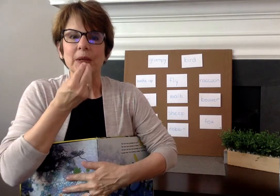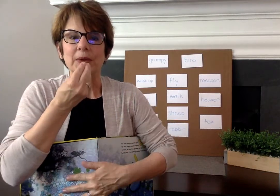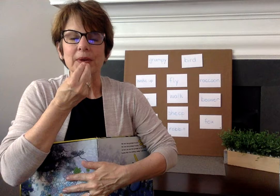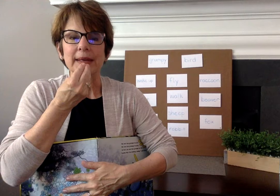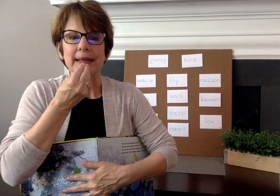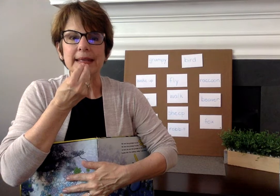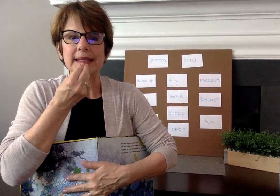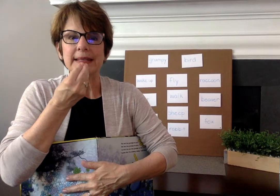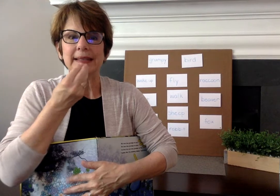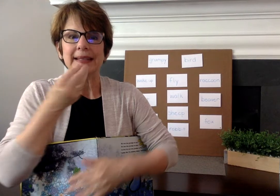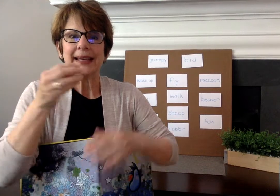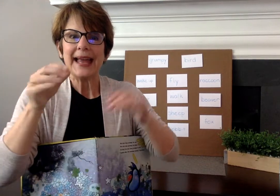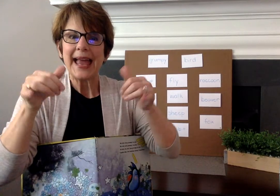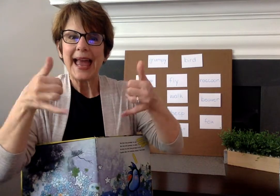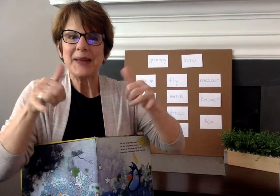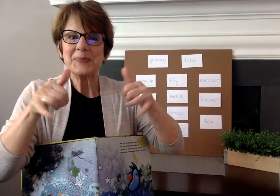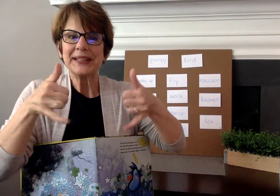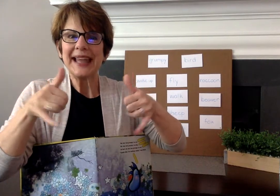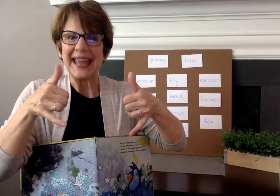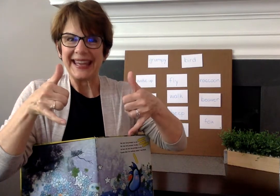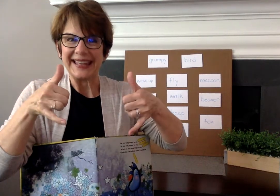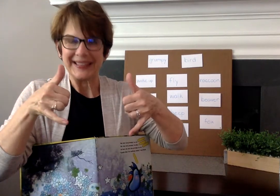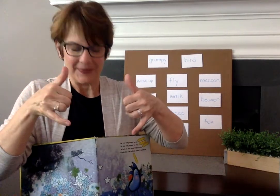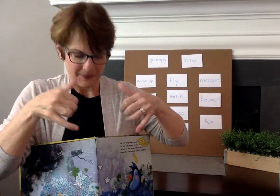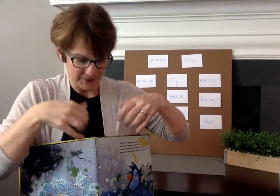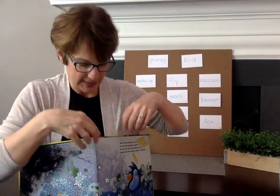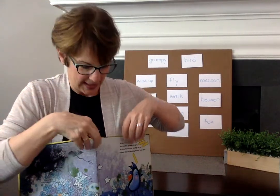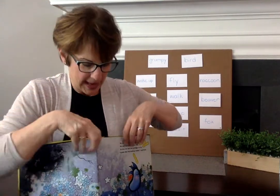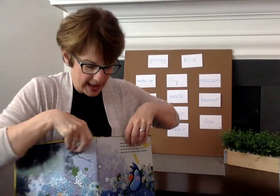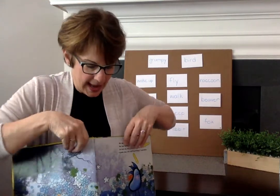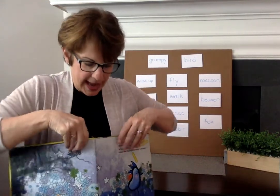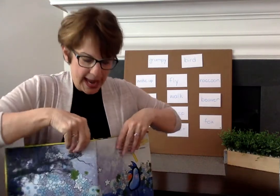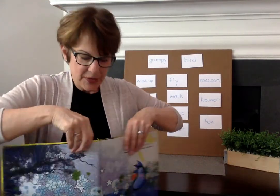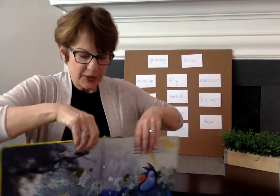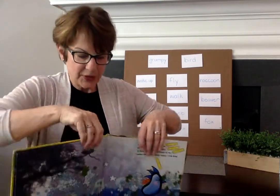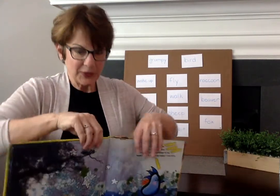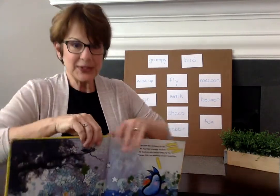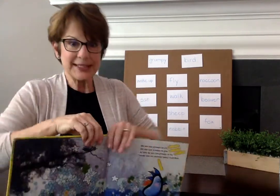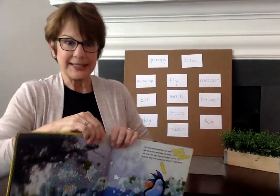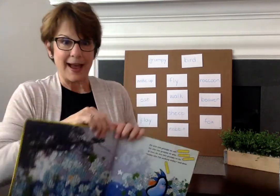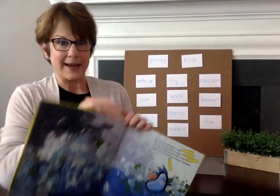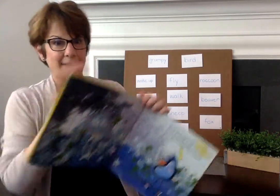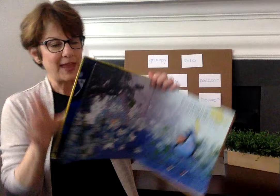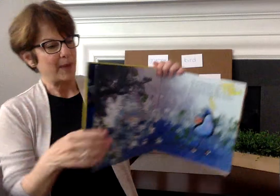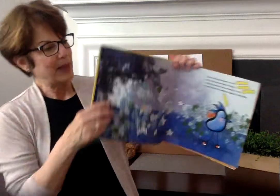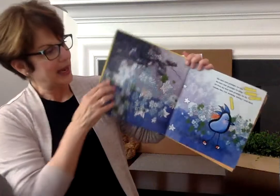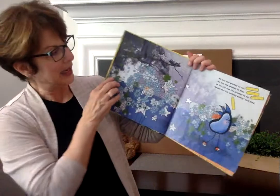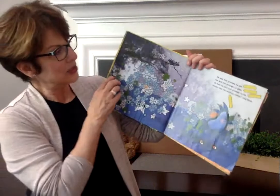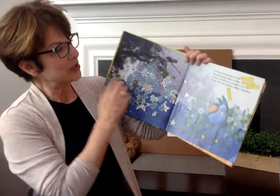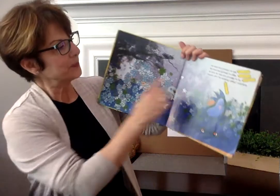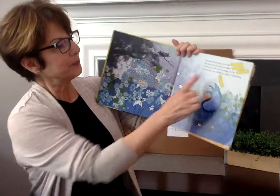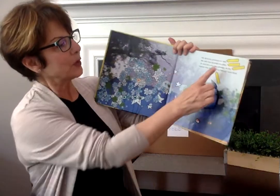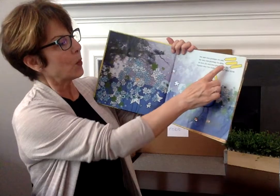learn eat and play. And the third sign on that page